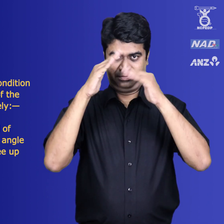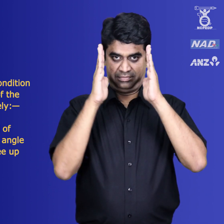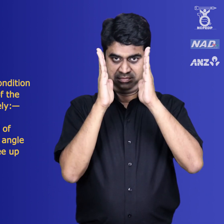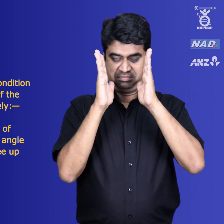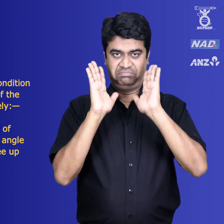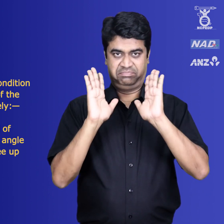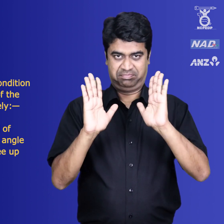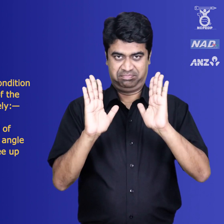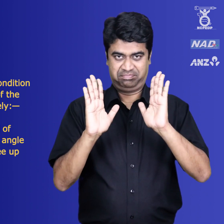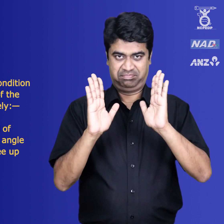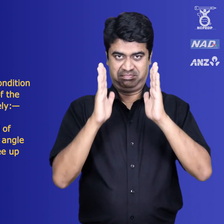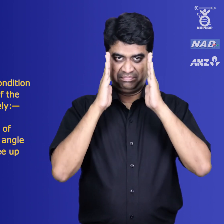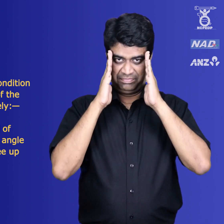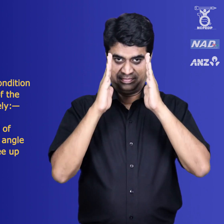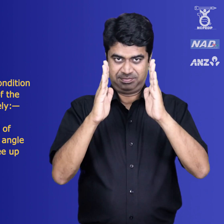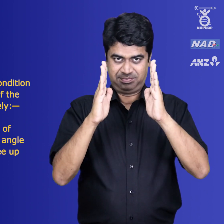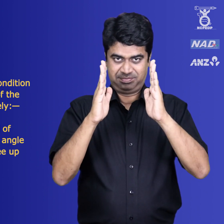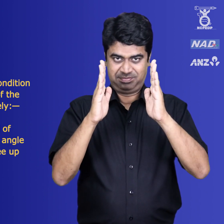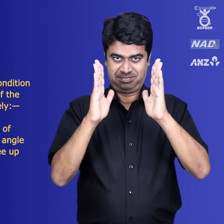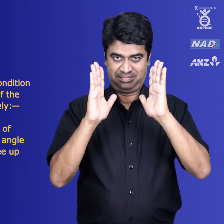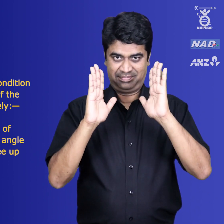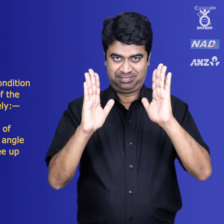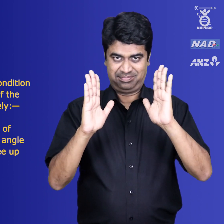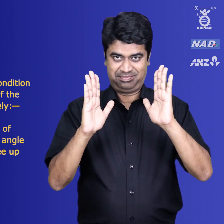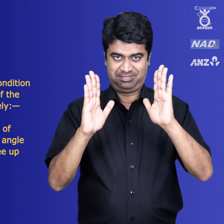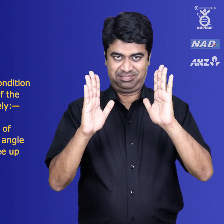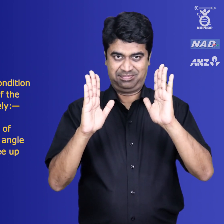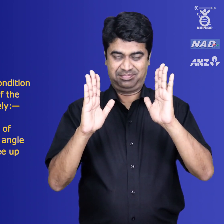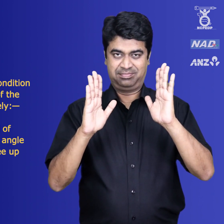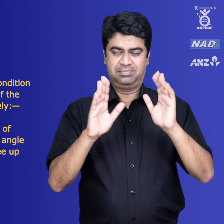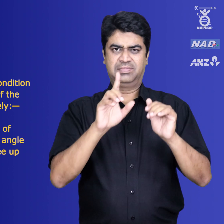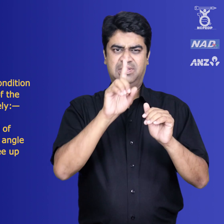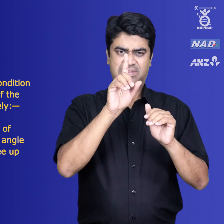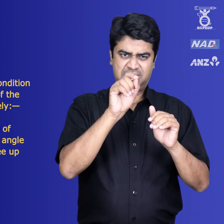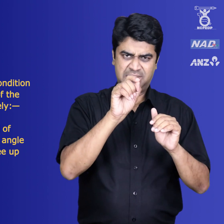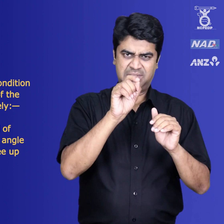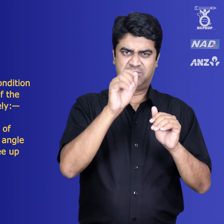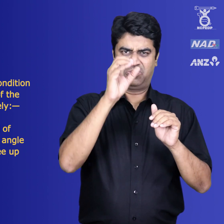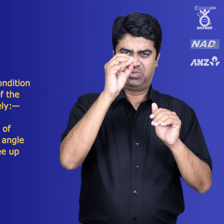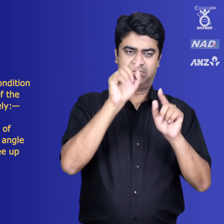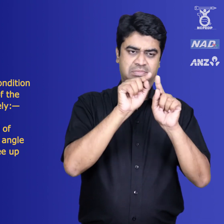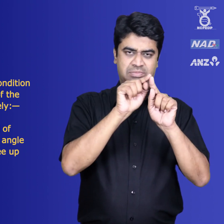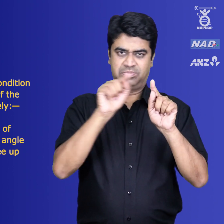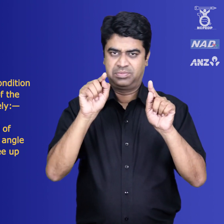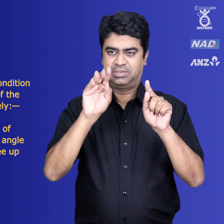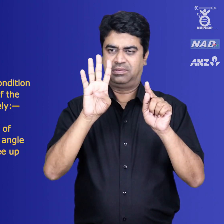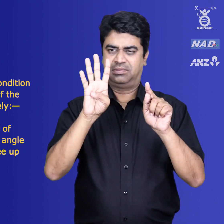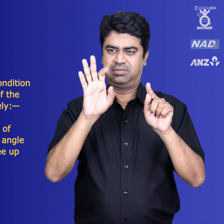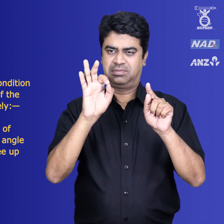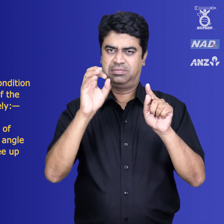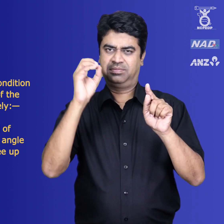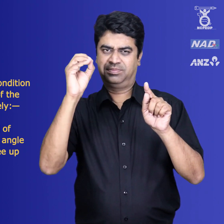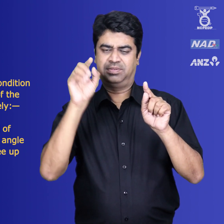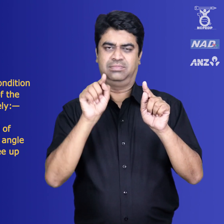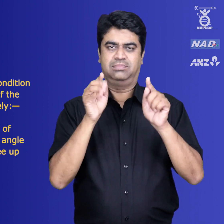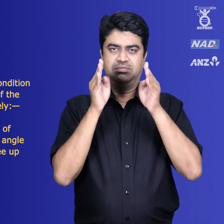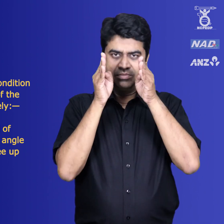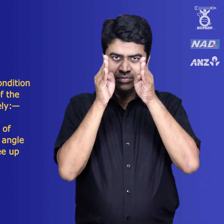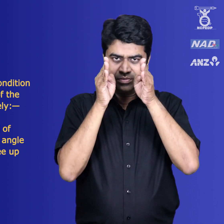limitation of the field of vision subtending an angle of less than 40 degree up to 10 degree.